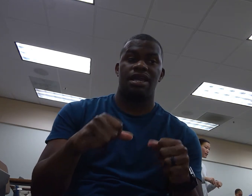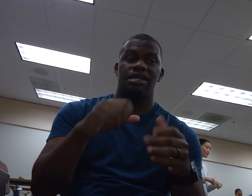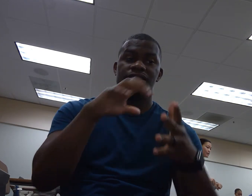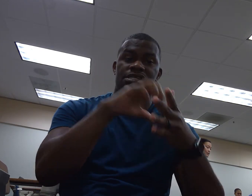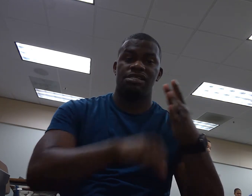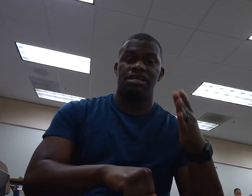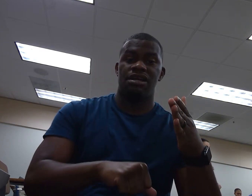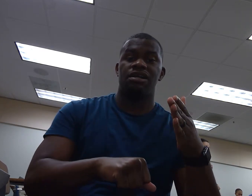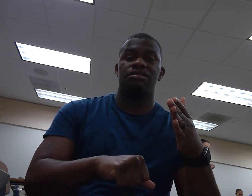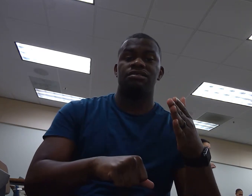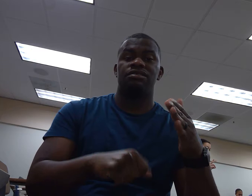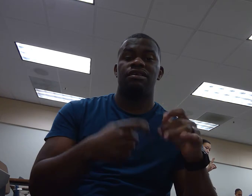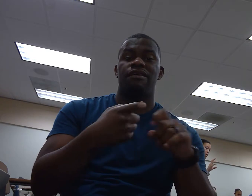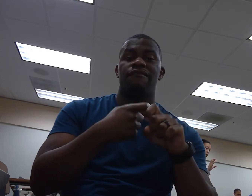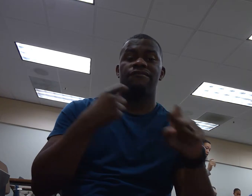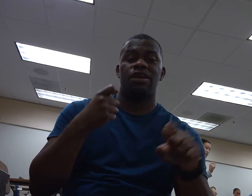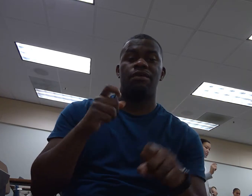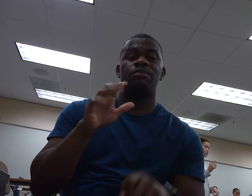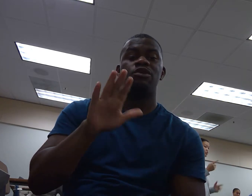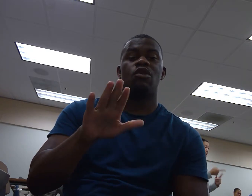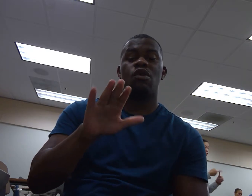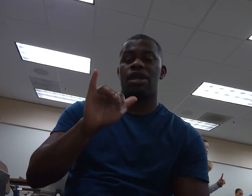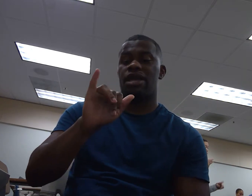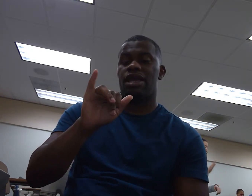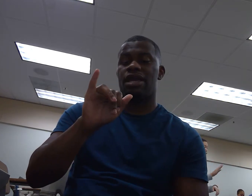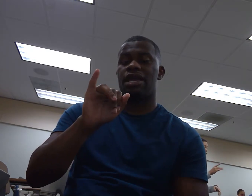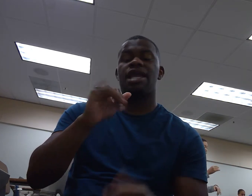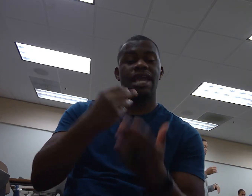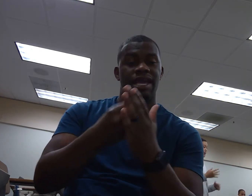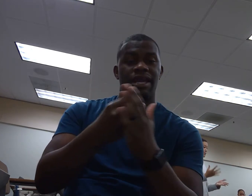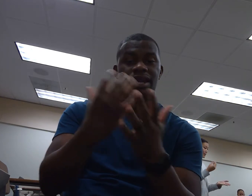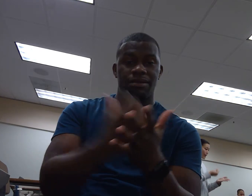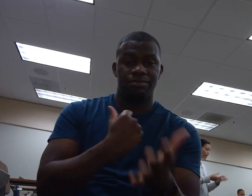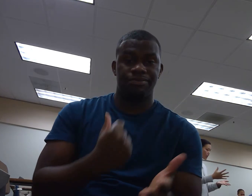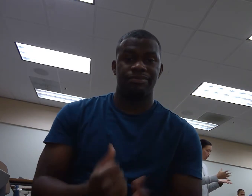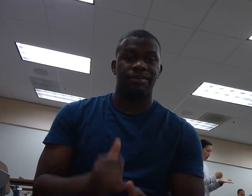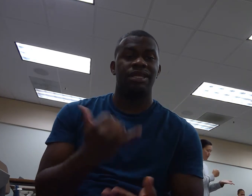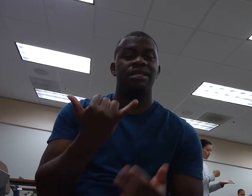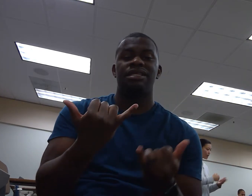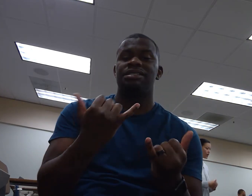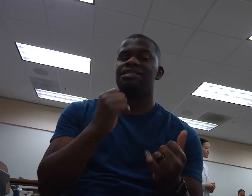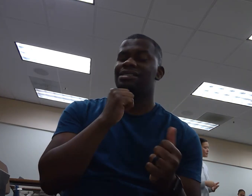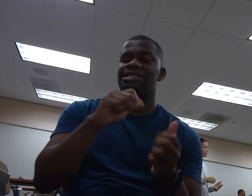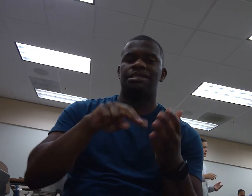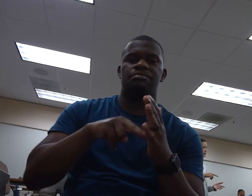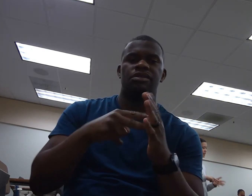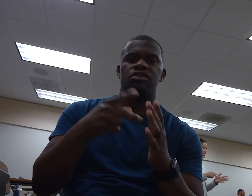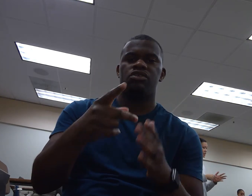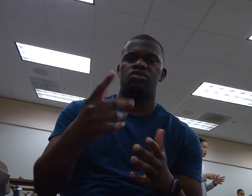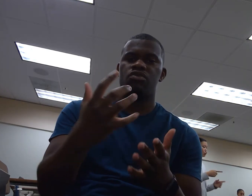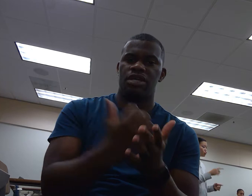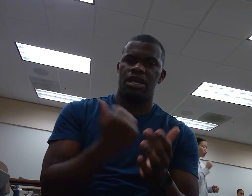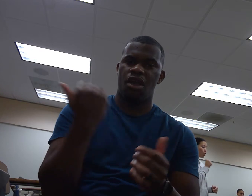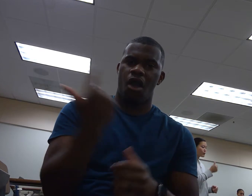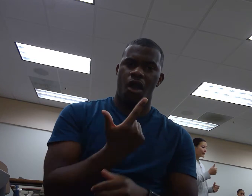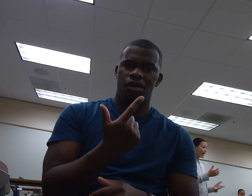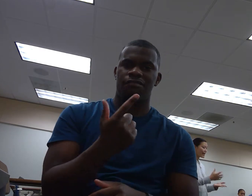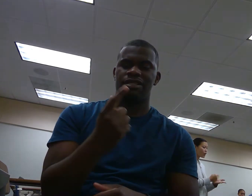mortgage interest from your income. And so this doesn't mean that you get all of the $18,000 back. This is saying if you're making $100,000 a